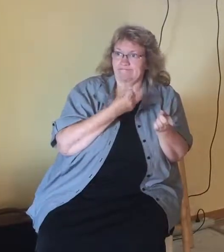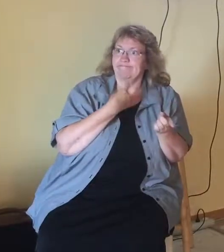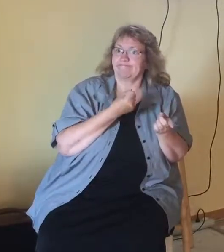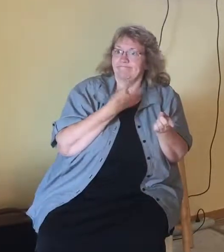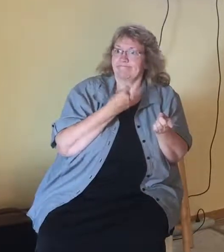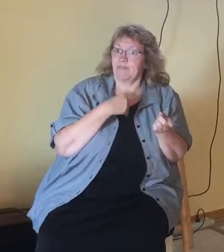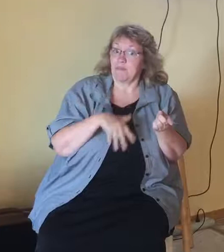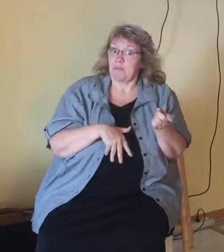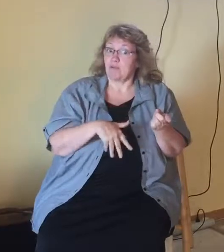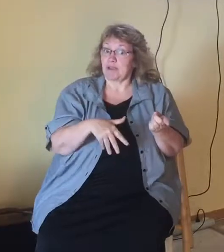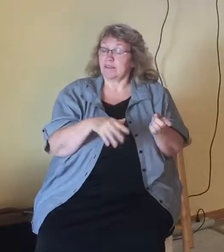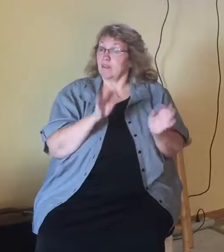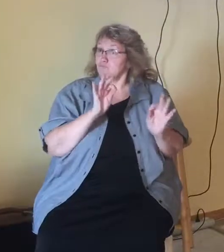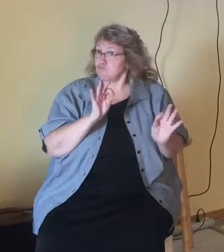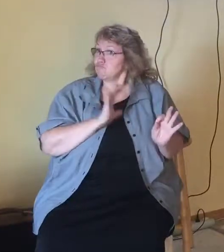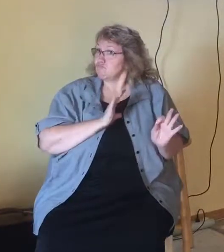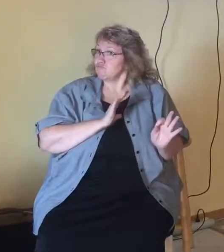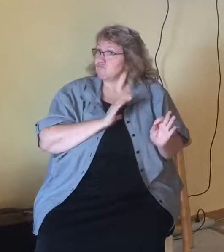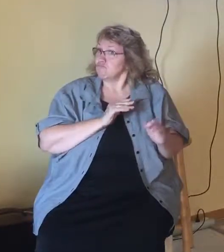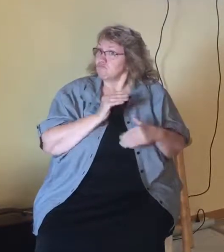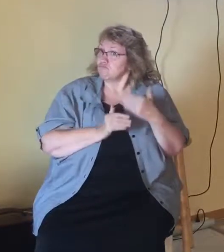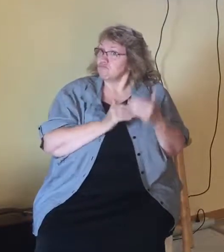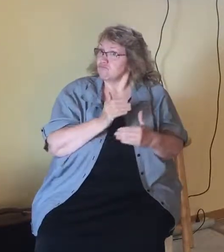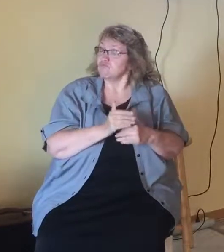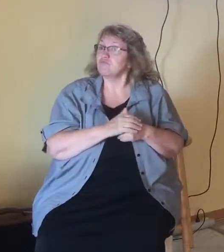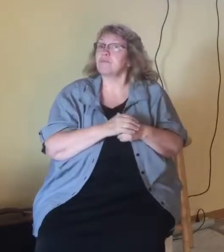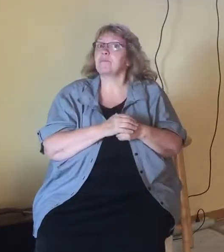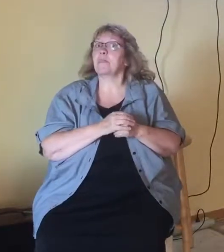medication. My pregnancy went well.